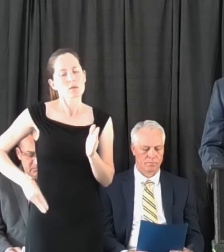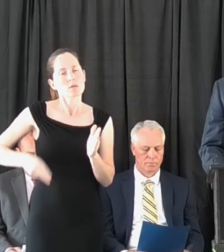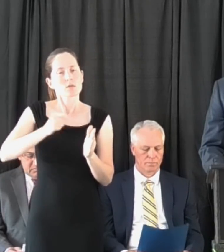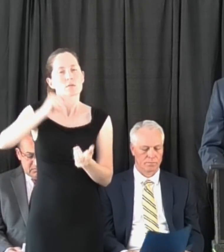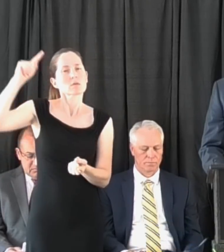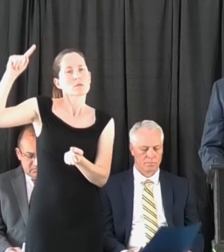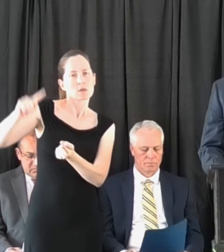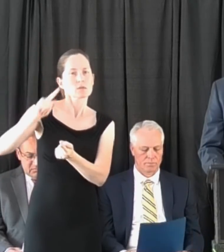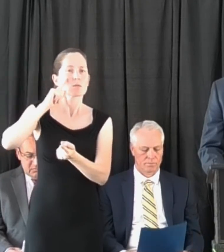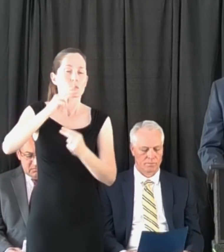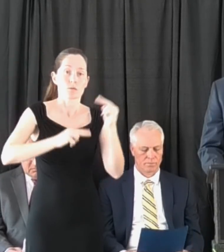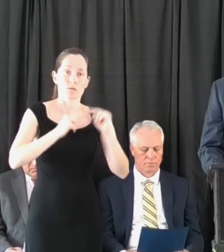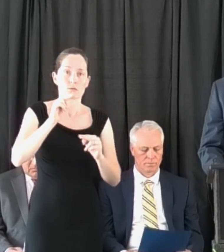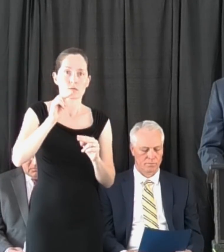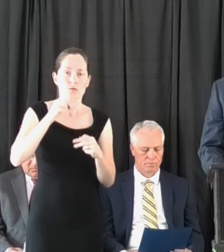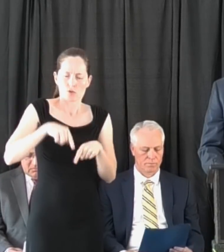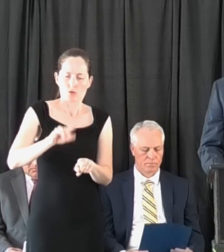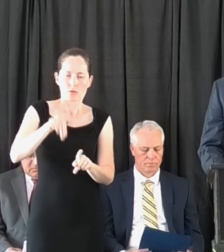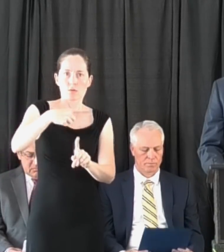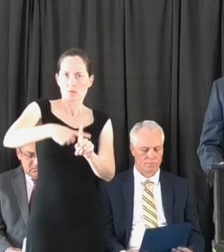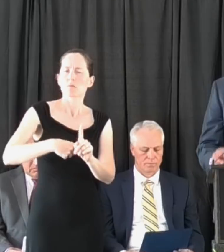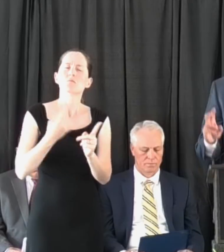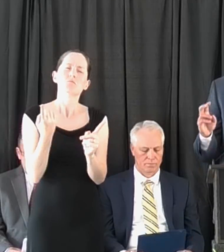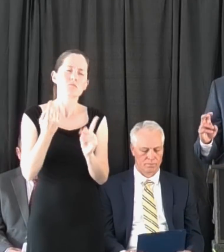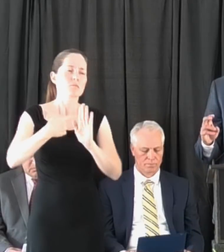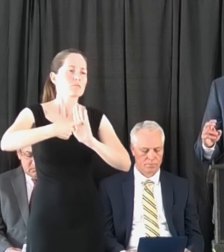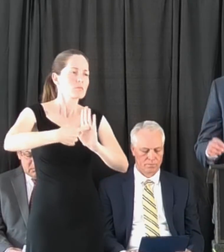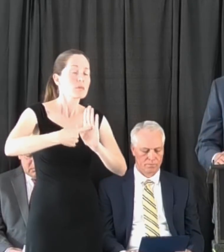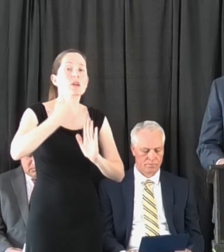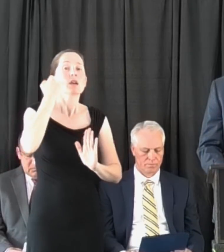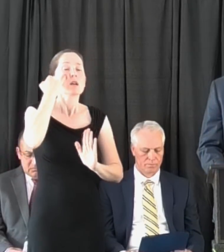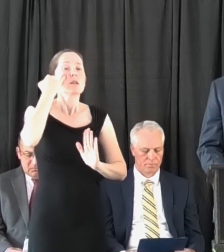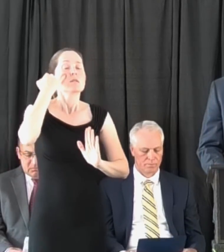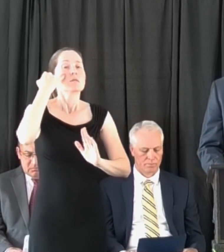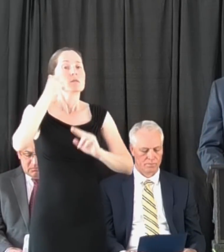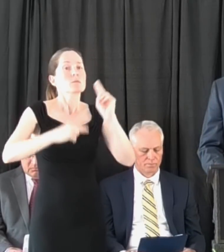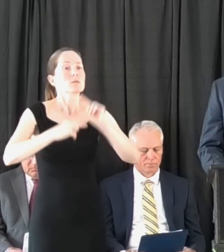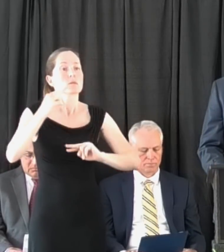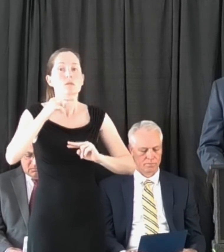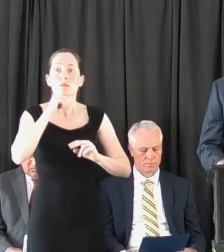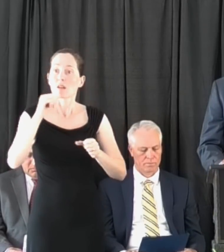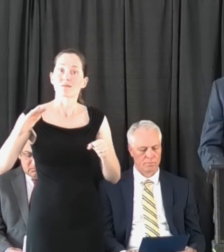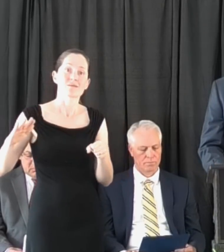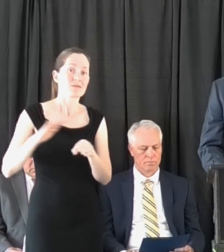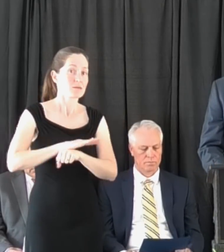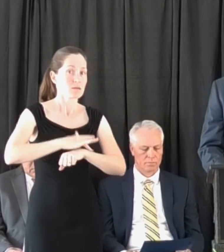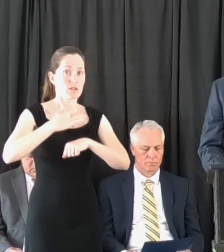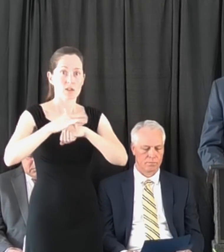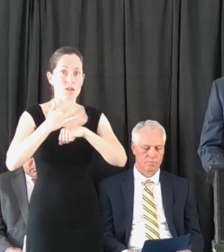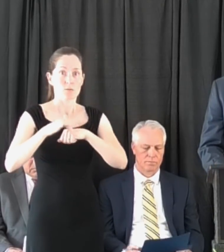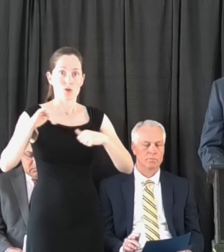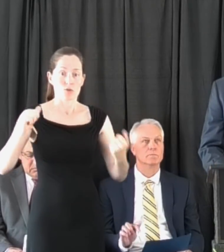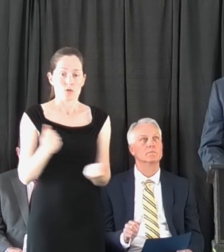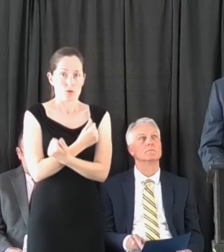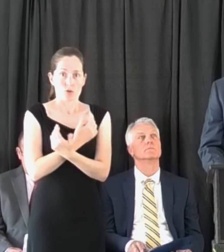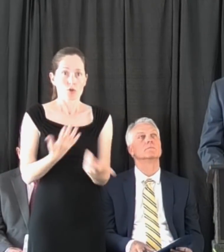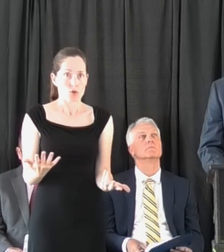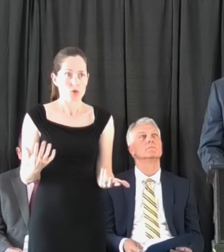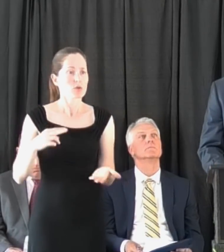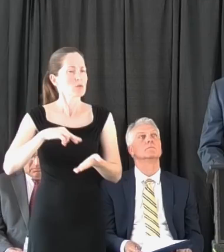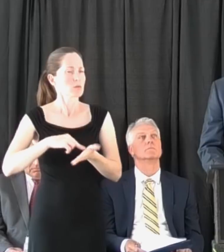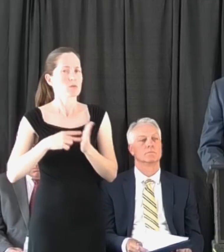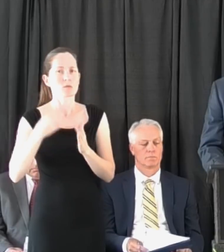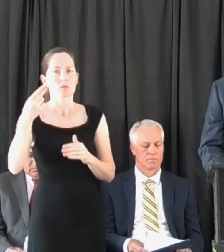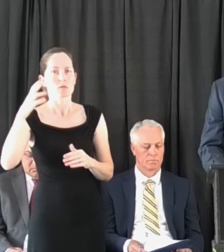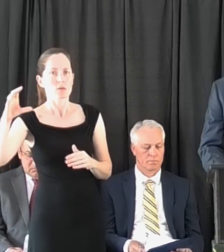month. In other words, if the courthouse is not 100% available during that month, the county does not